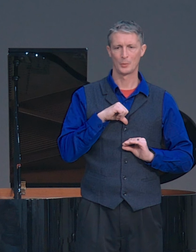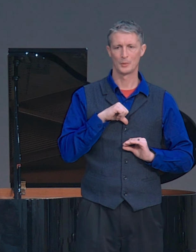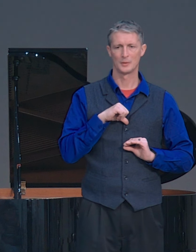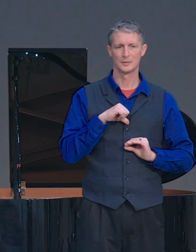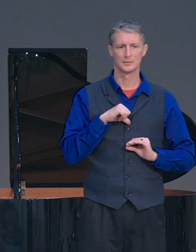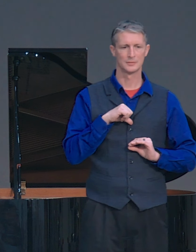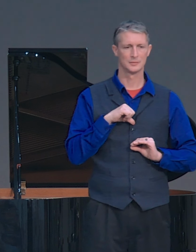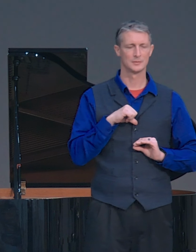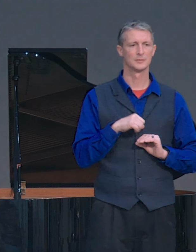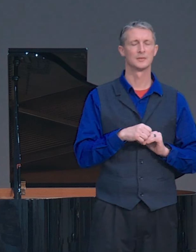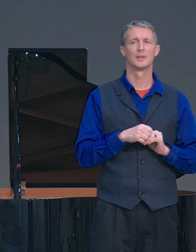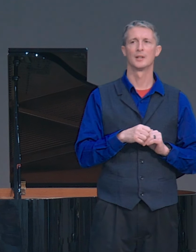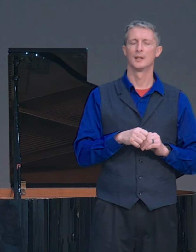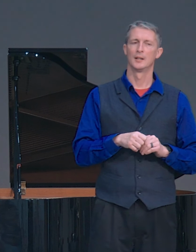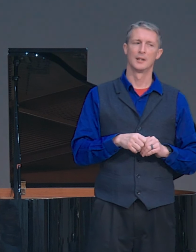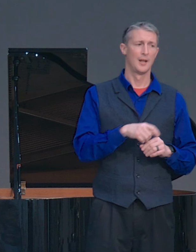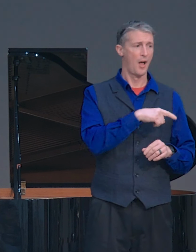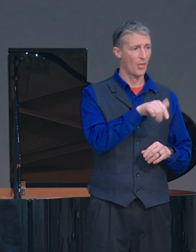God, that's me.